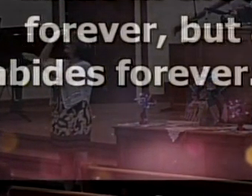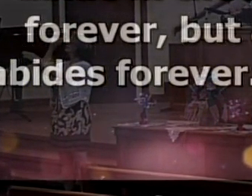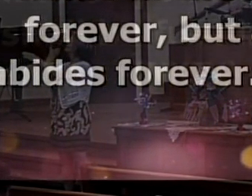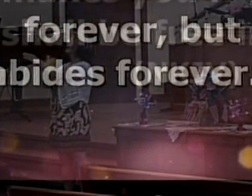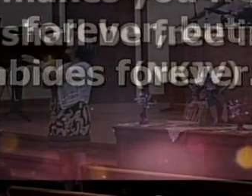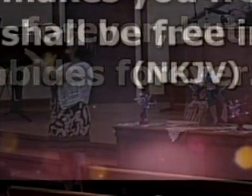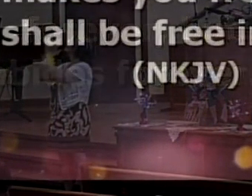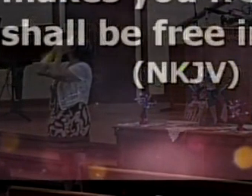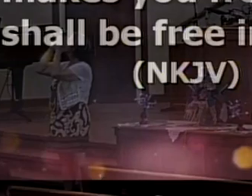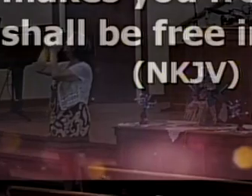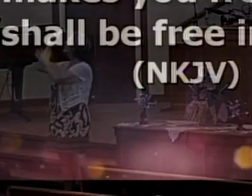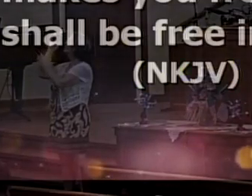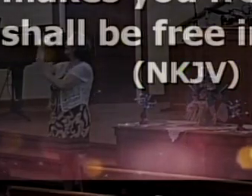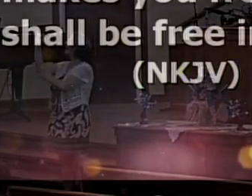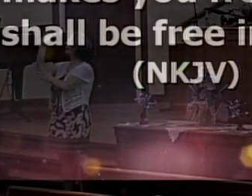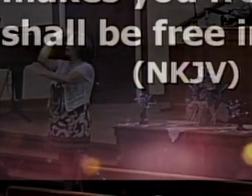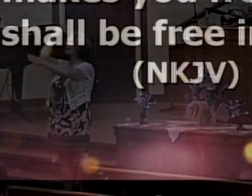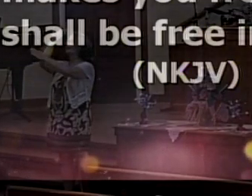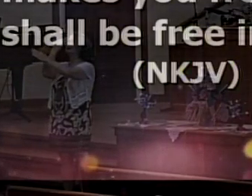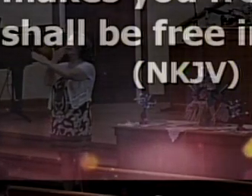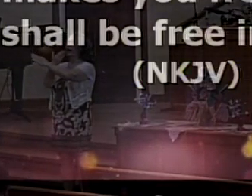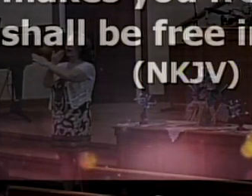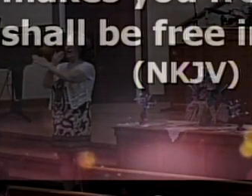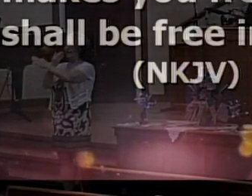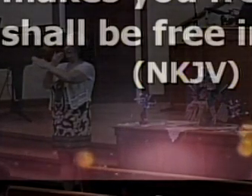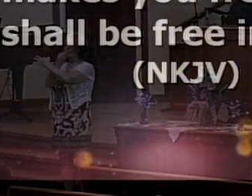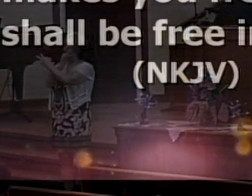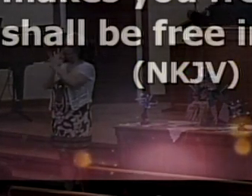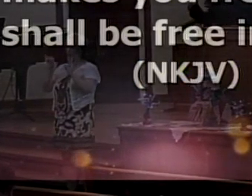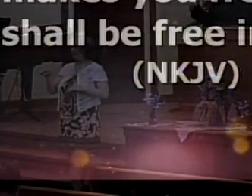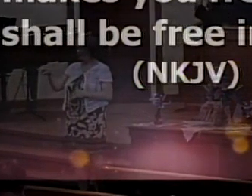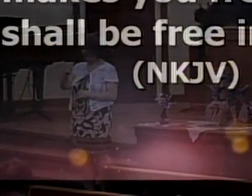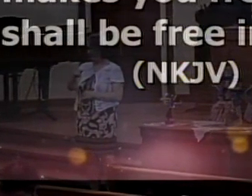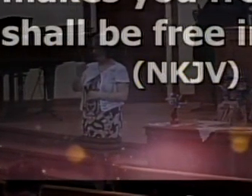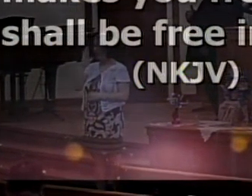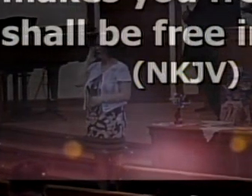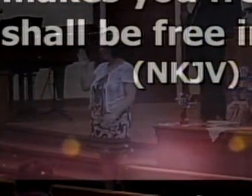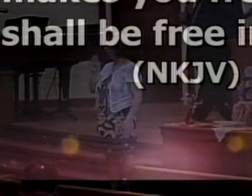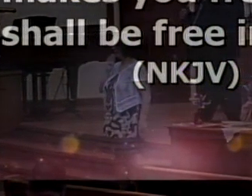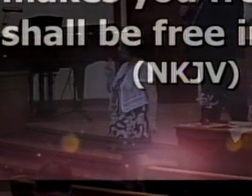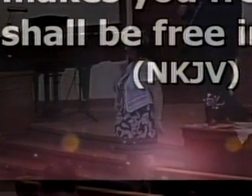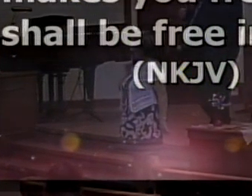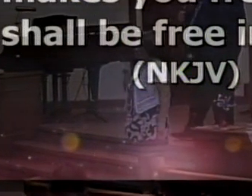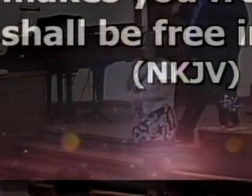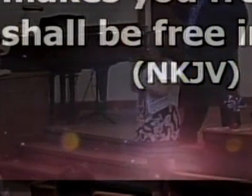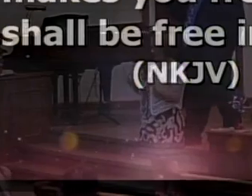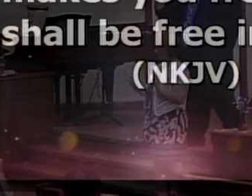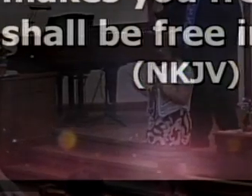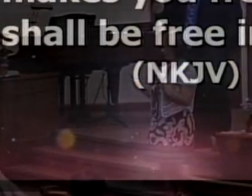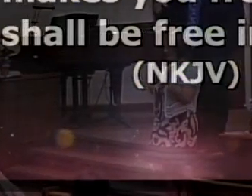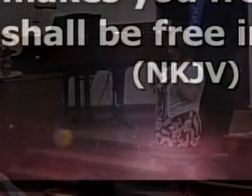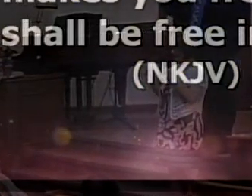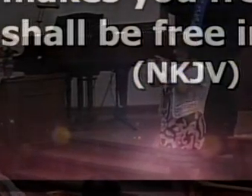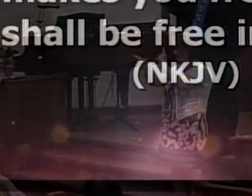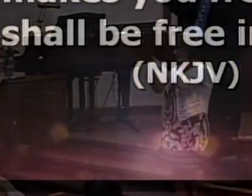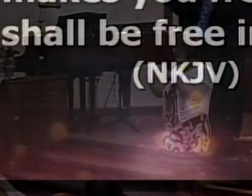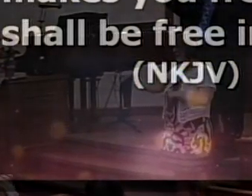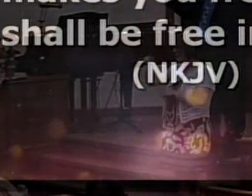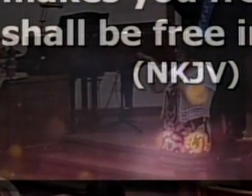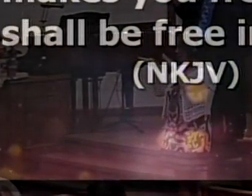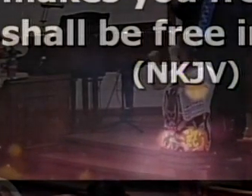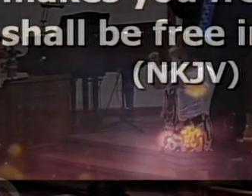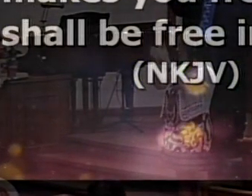if the Son makes you free, you shall be free indeed. Friend, I want to share something with you today. Today, you can